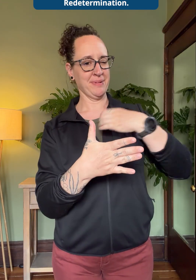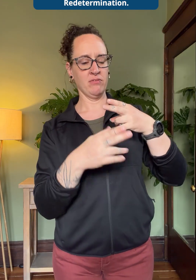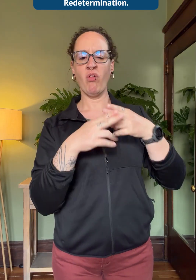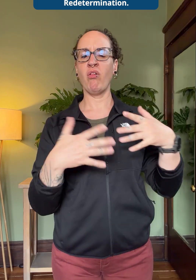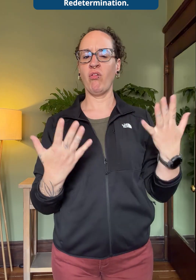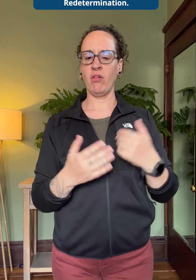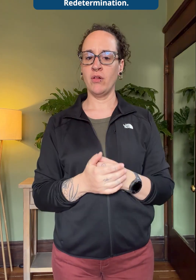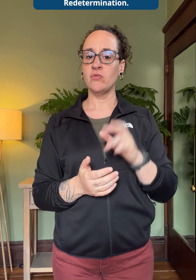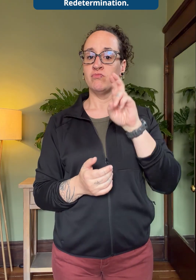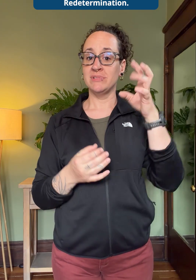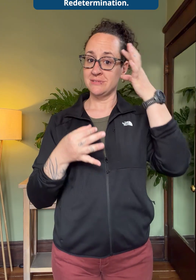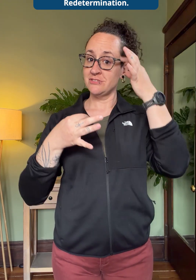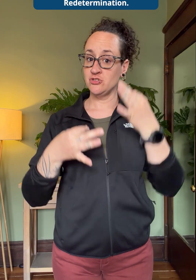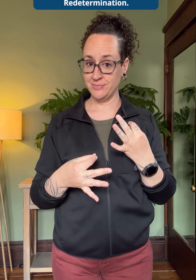called redetermination.